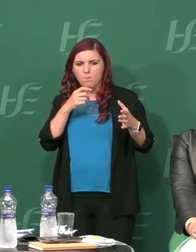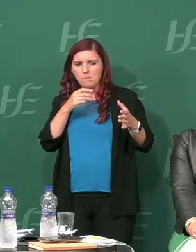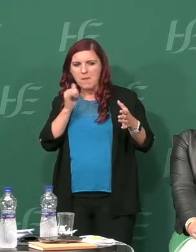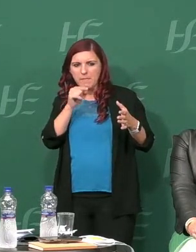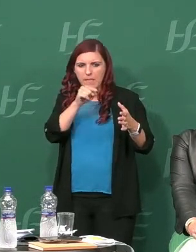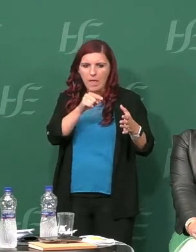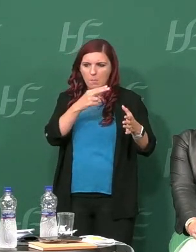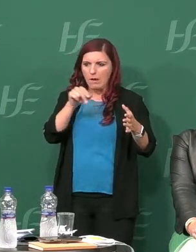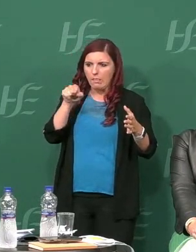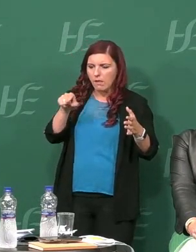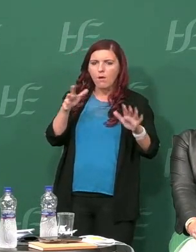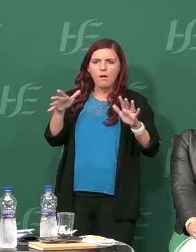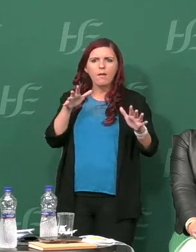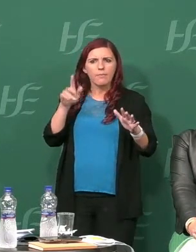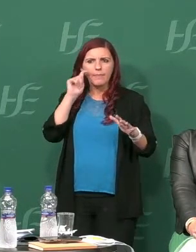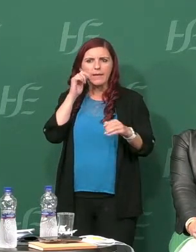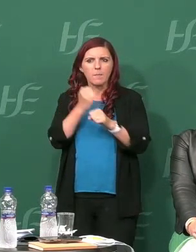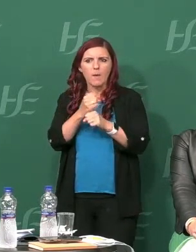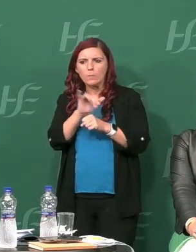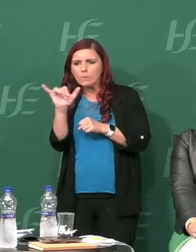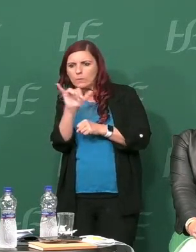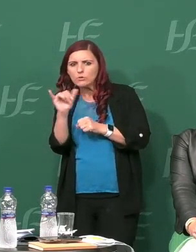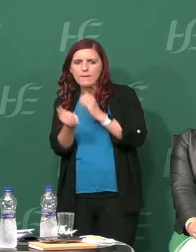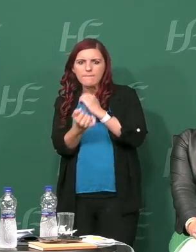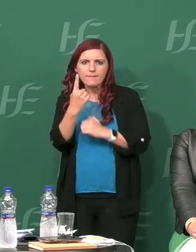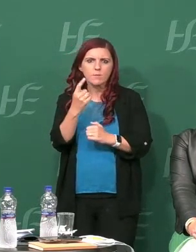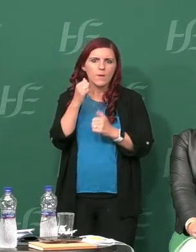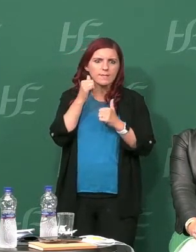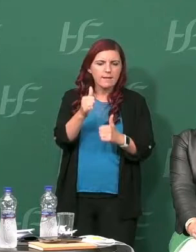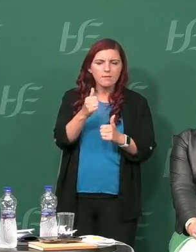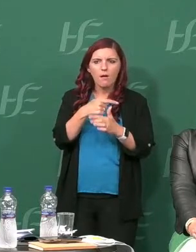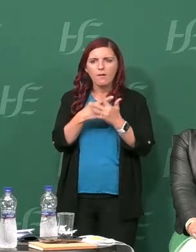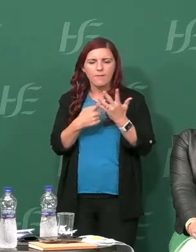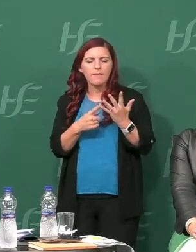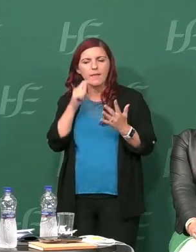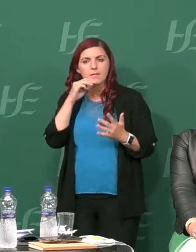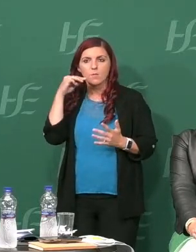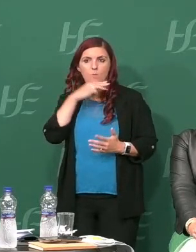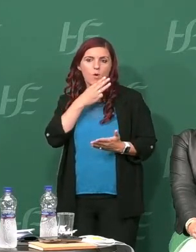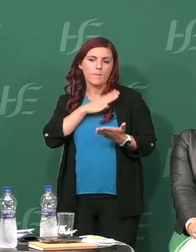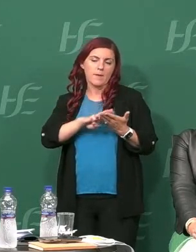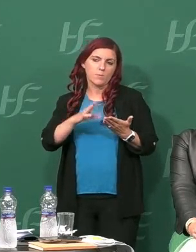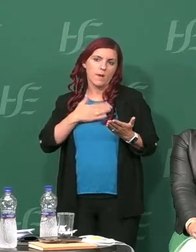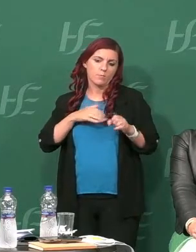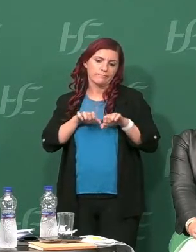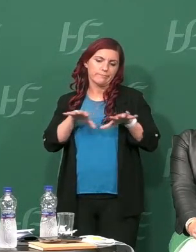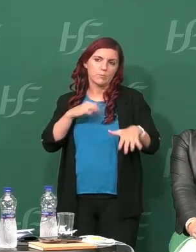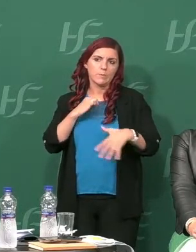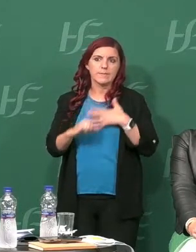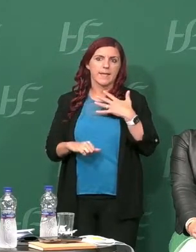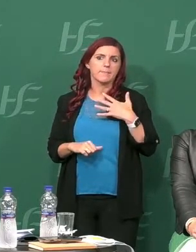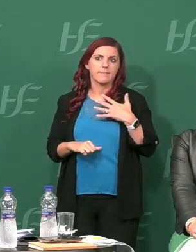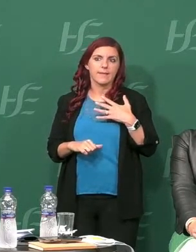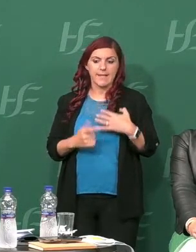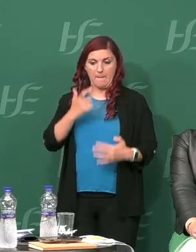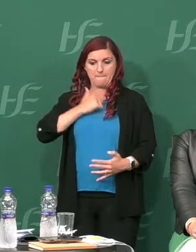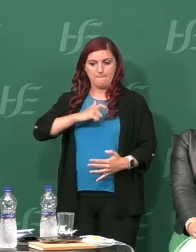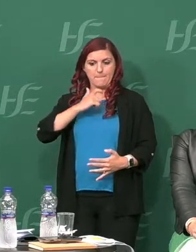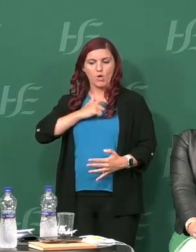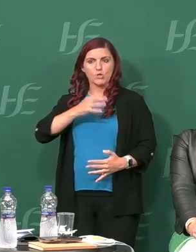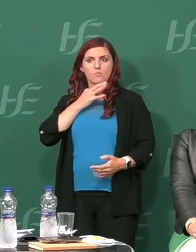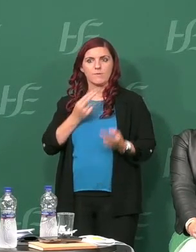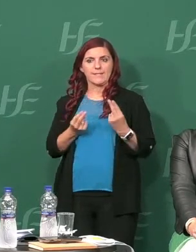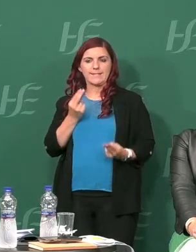might gather, what function you might go to. I think they're really important messages we'd like to get through, and a personal risk assessment for everybody to